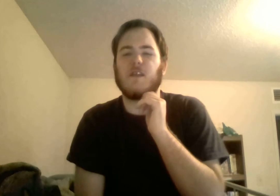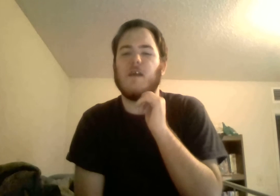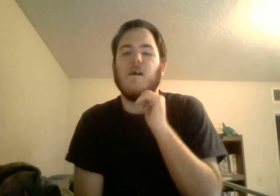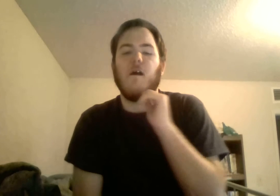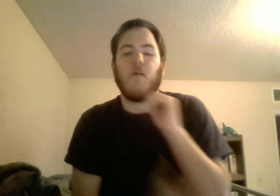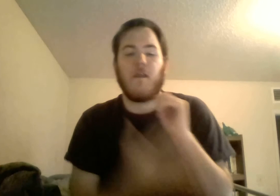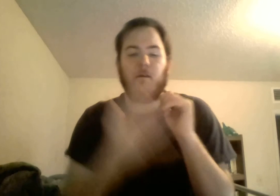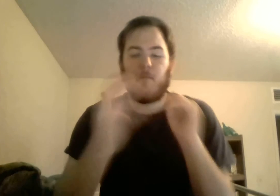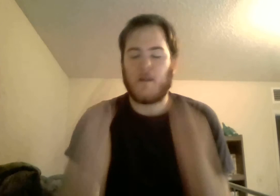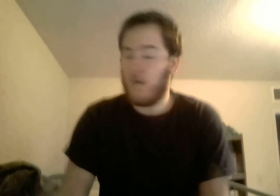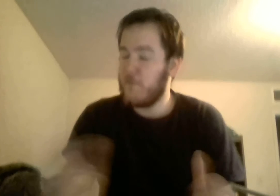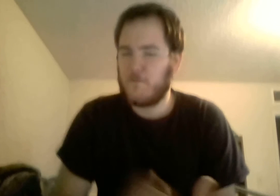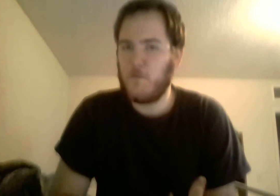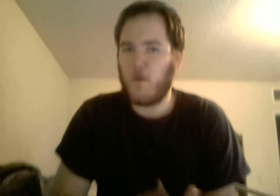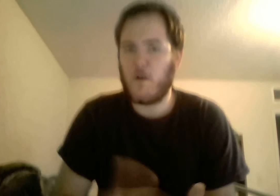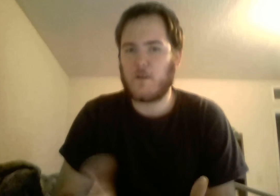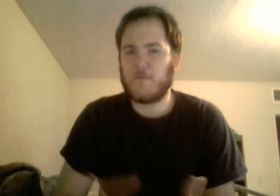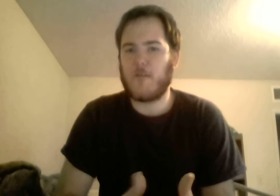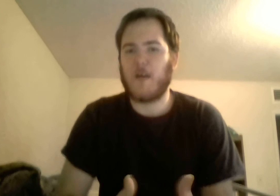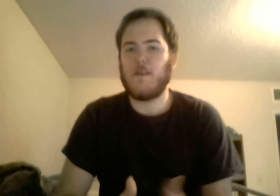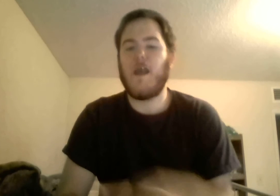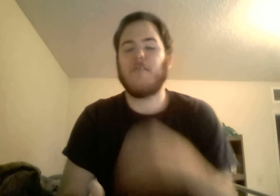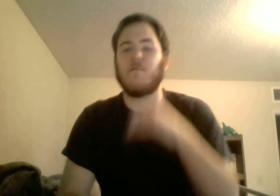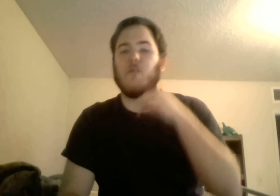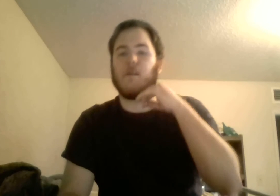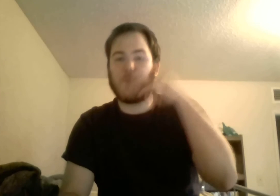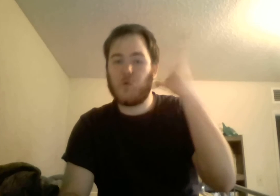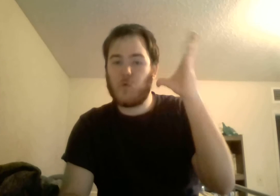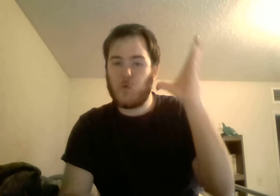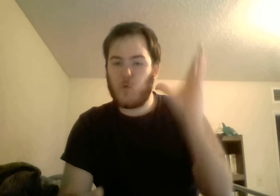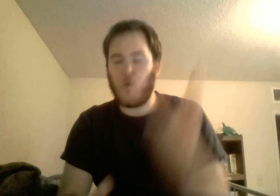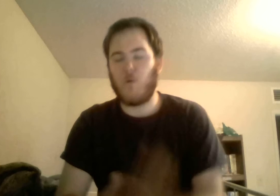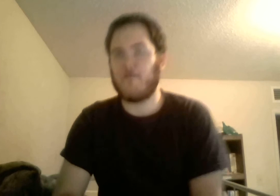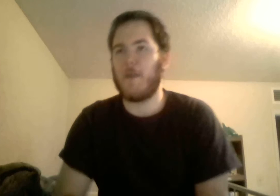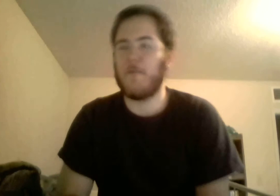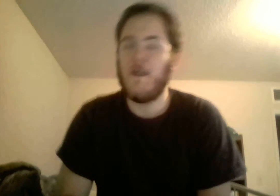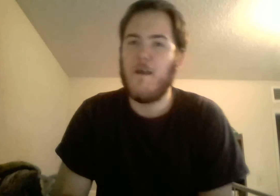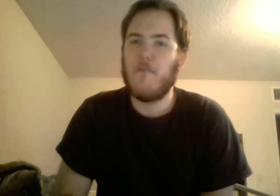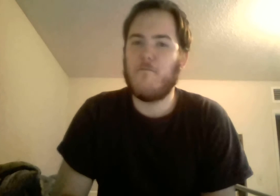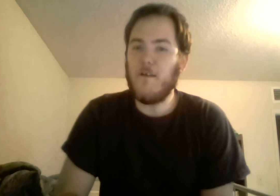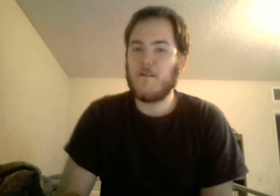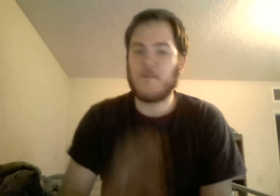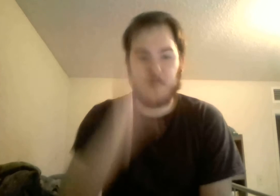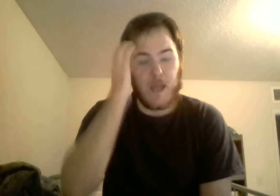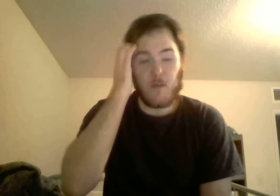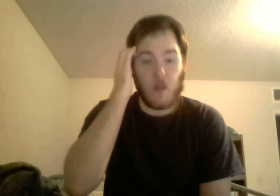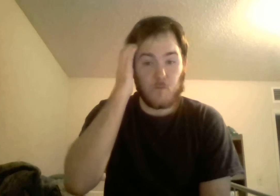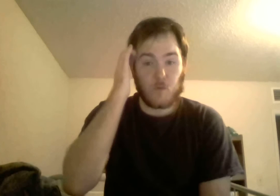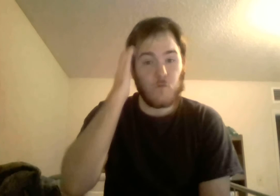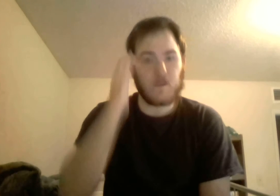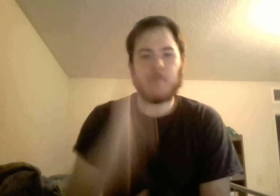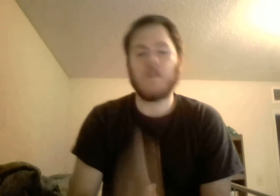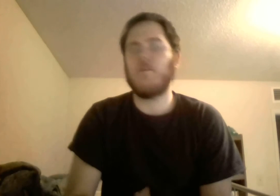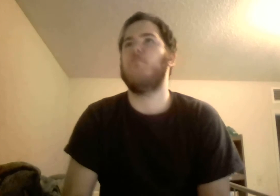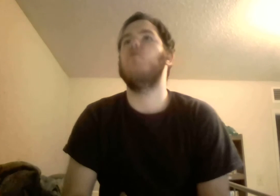Okay. Like, right. All the two parts and now you had just, like, holy crap. And this had a lot of really cool things, but nothing blew